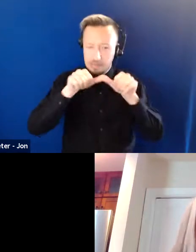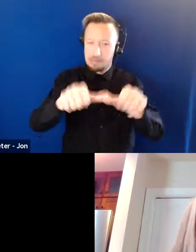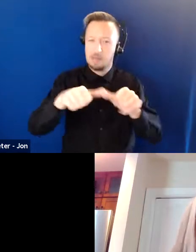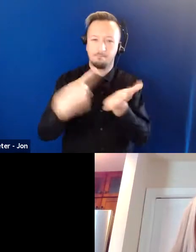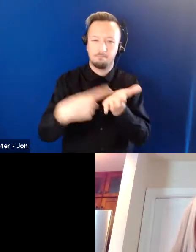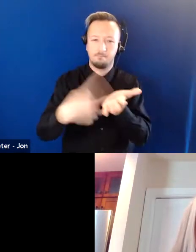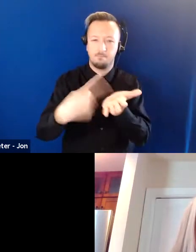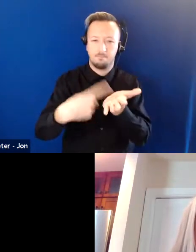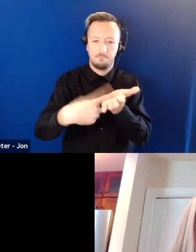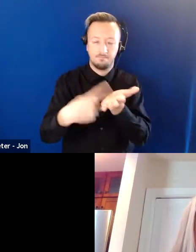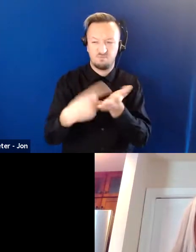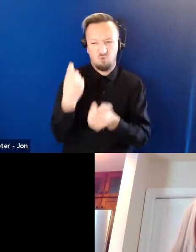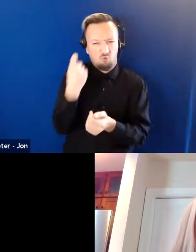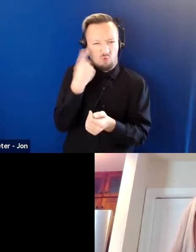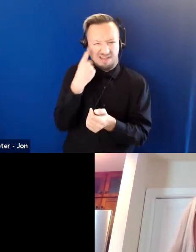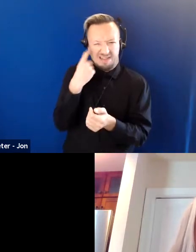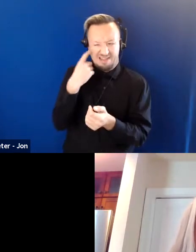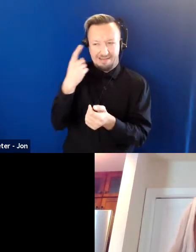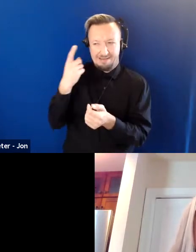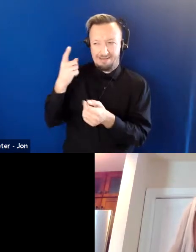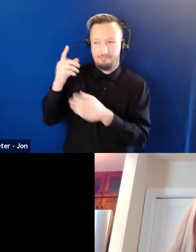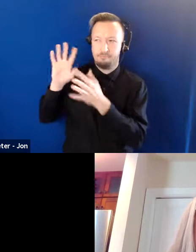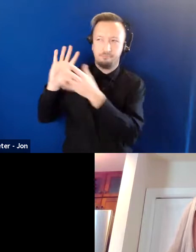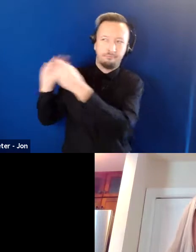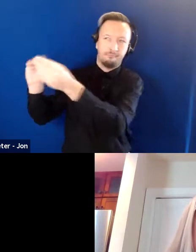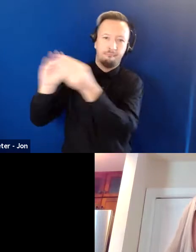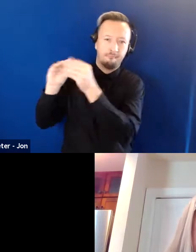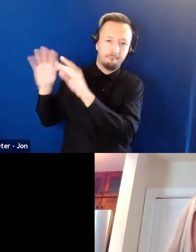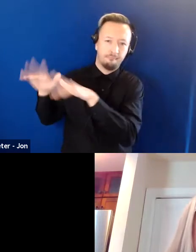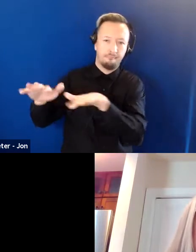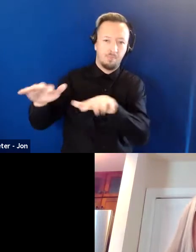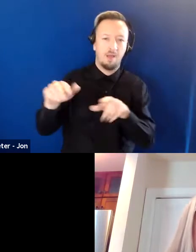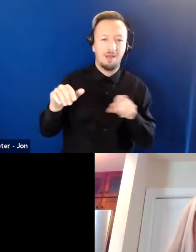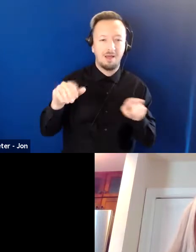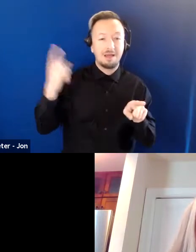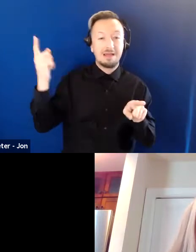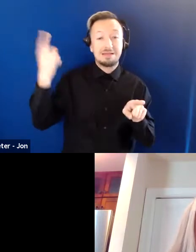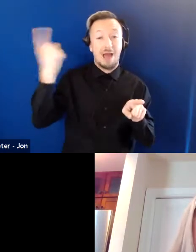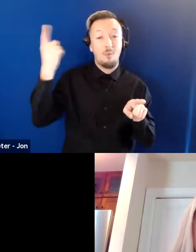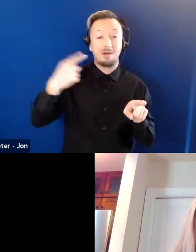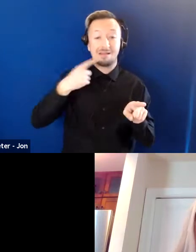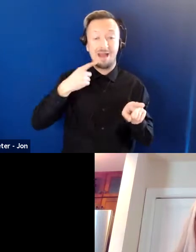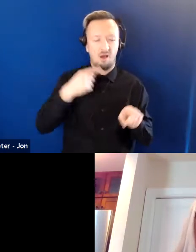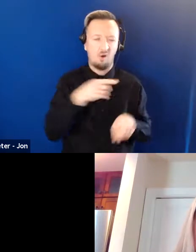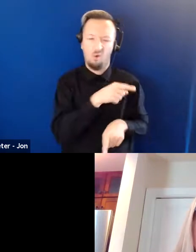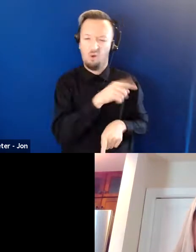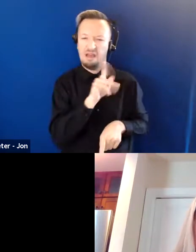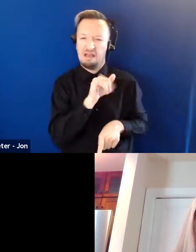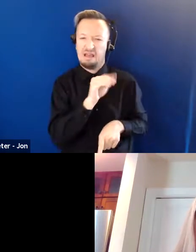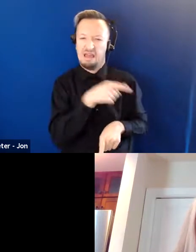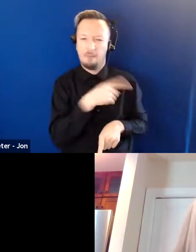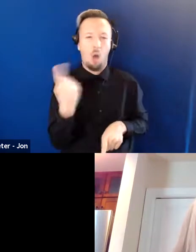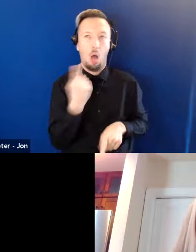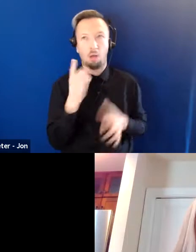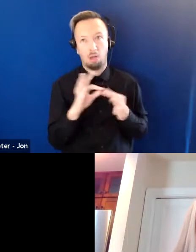recently heard through the grapevine, yeah, that Kim, she's always bringing up the race thing, and wasn't said in a nice